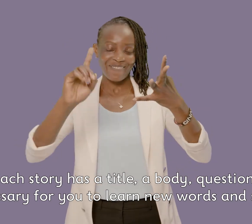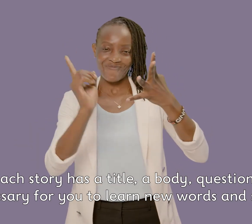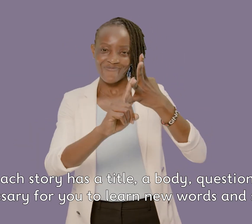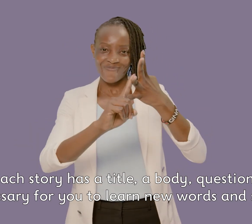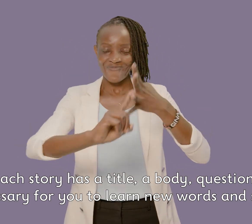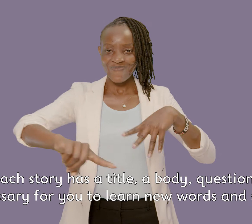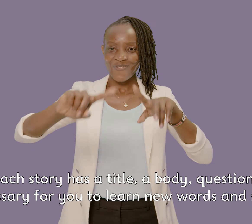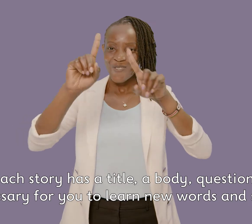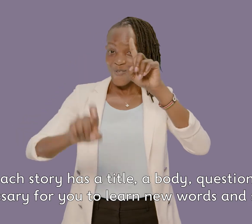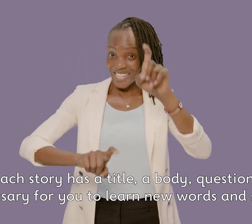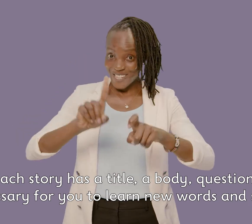and signs.